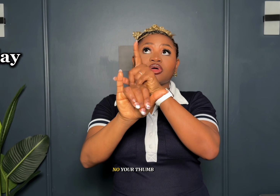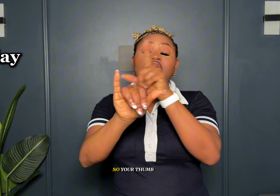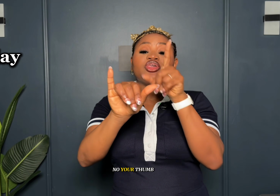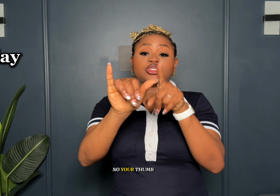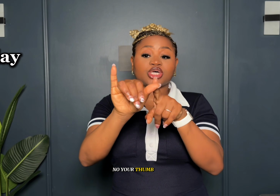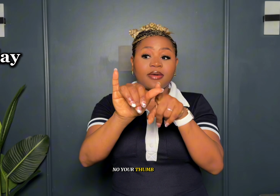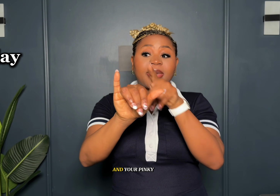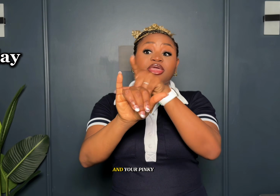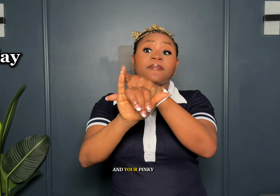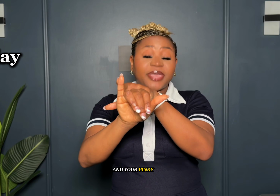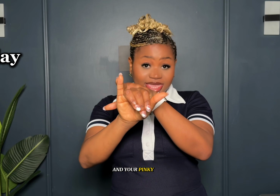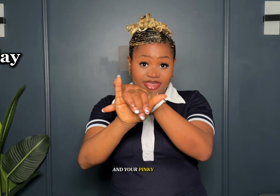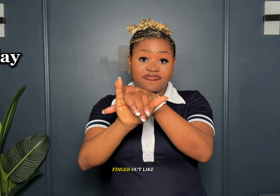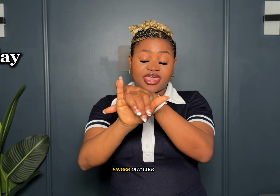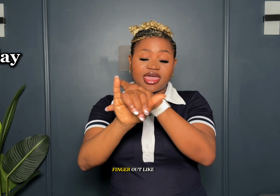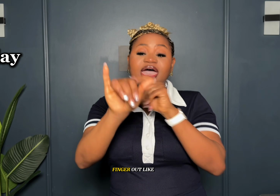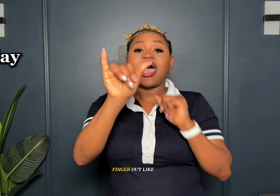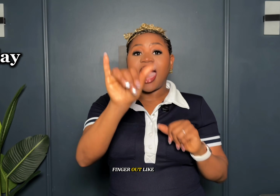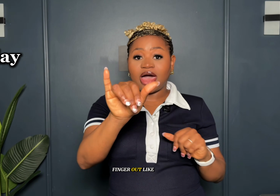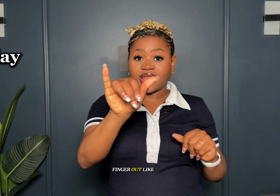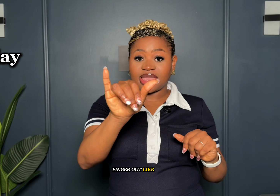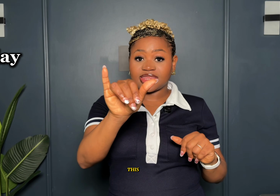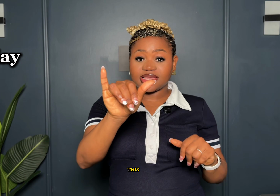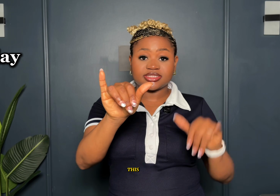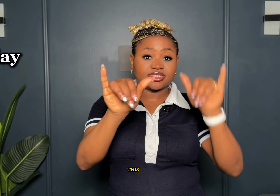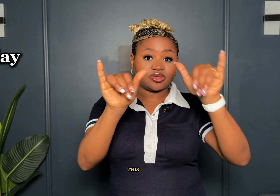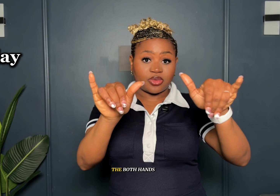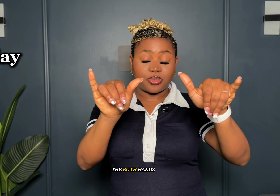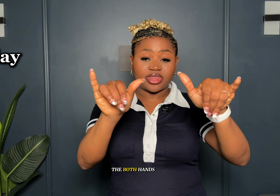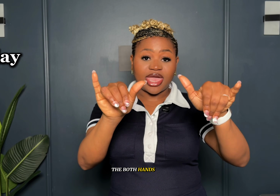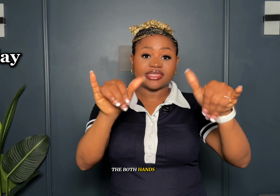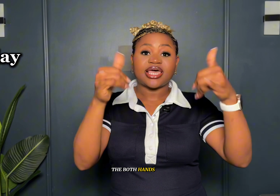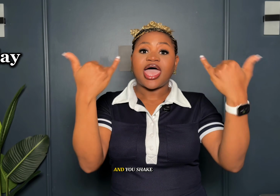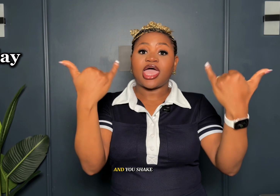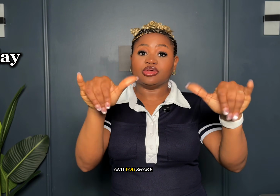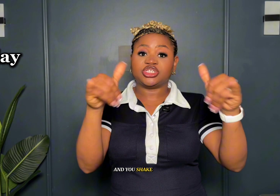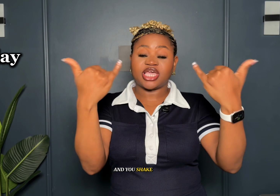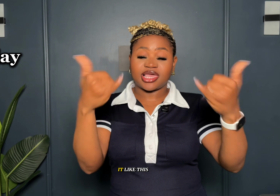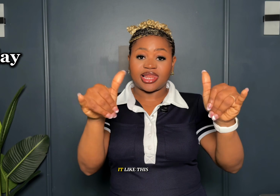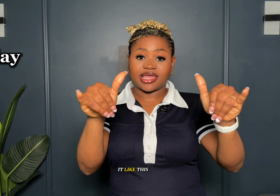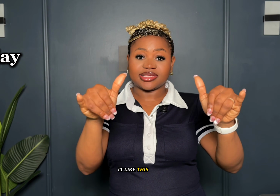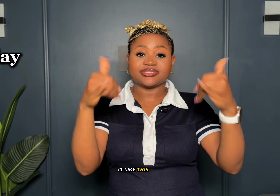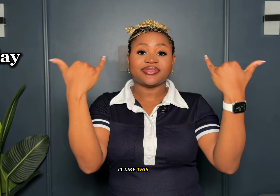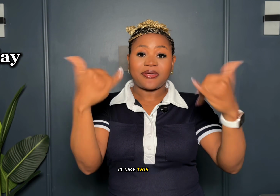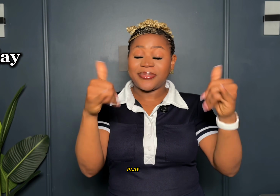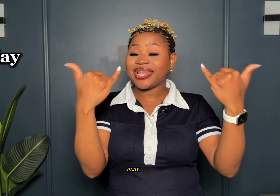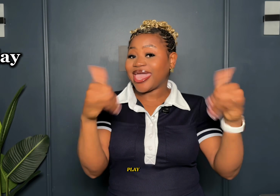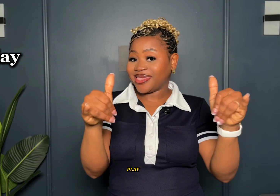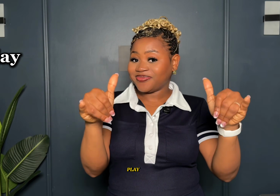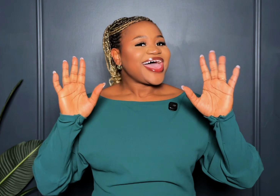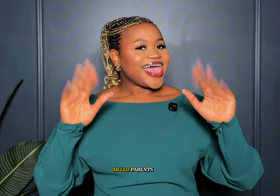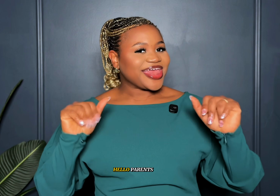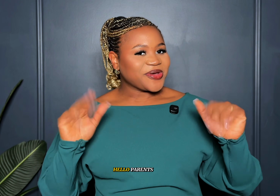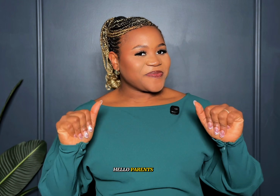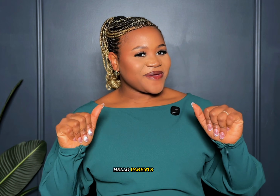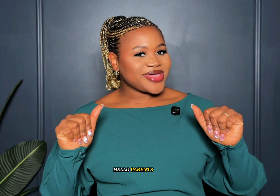your thumb and your pinky finger out like this, the both hands, and you shake it like this. Play. Hello